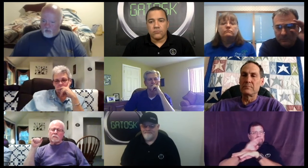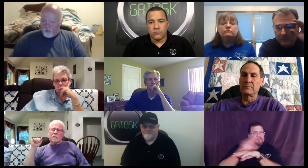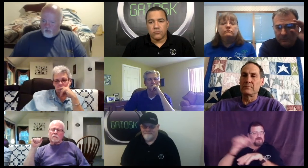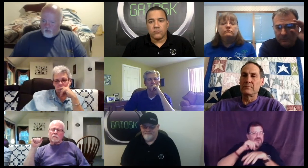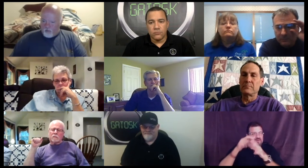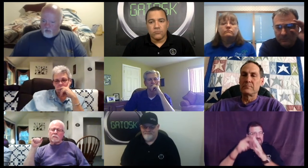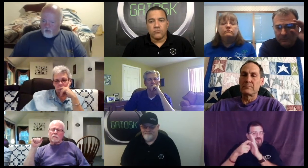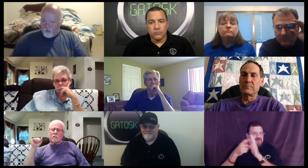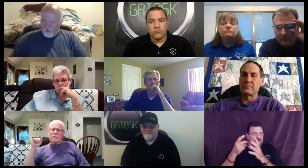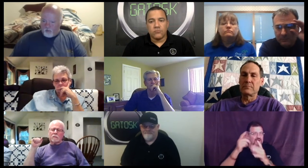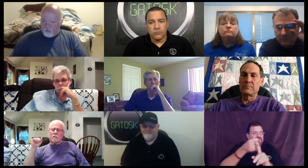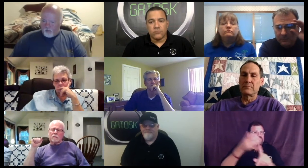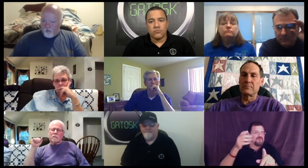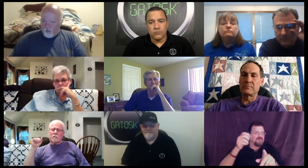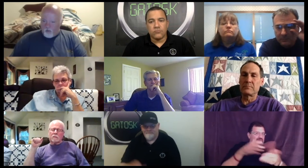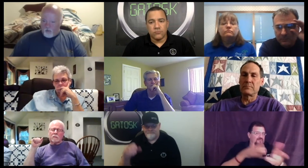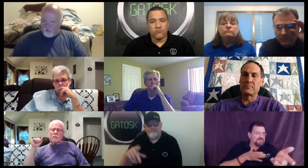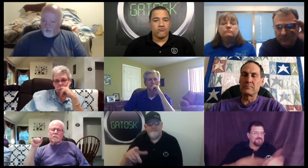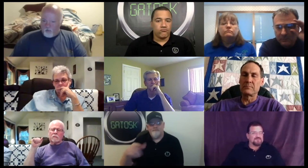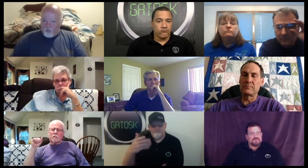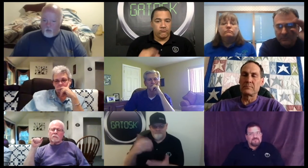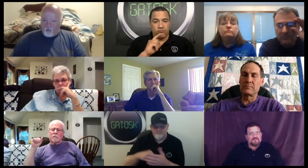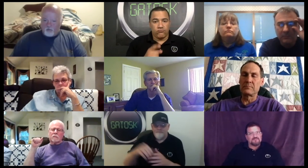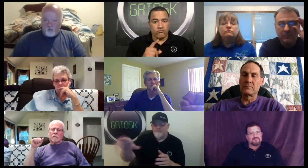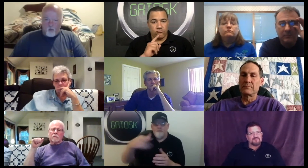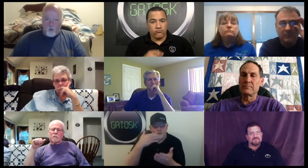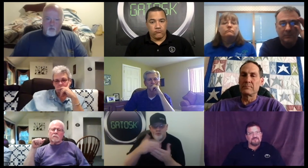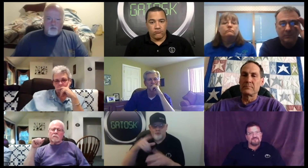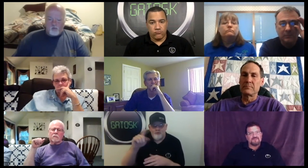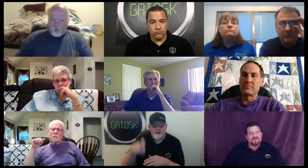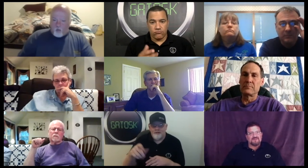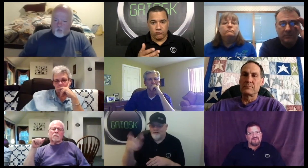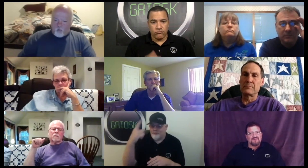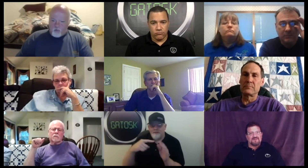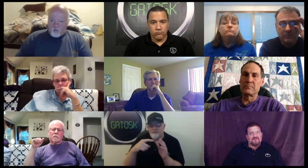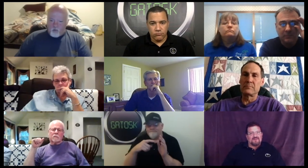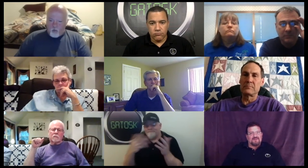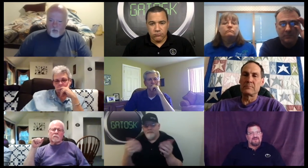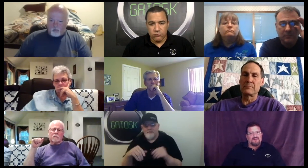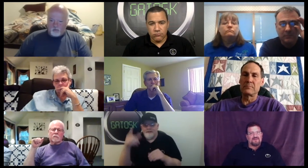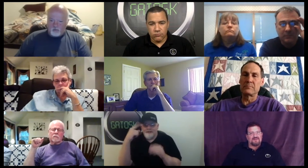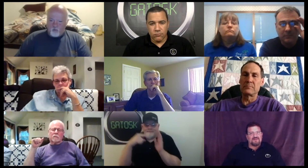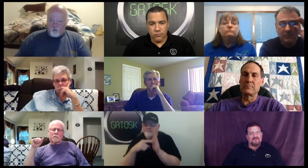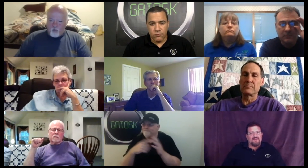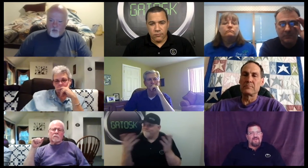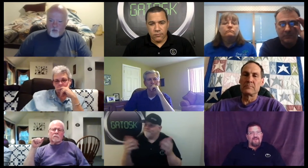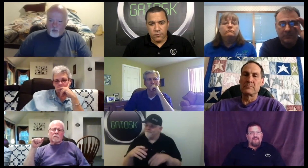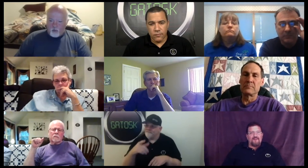test, whereas other businesses don't require that. Maybe you need to expand on that. That's a good question. So, for example,